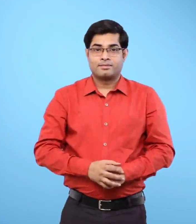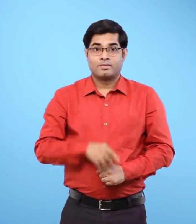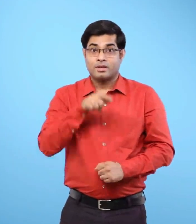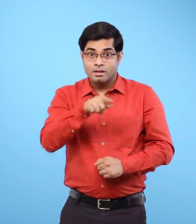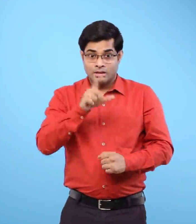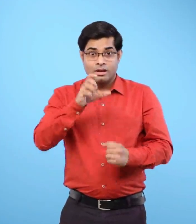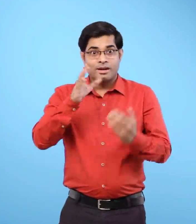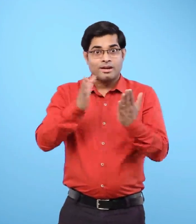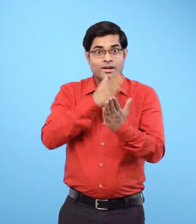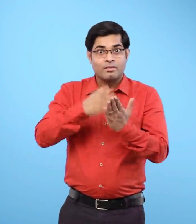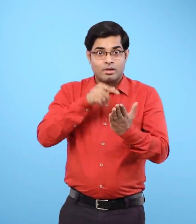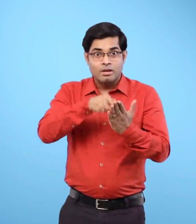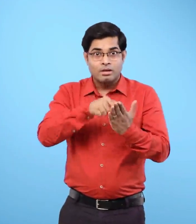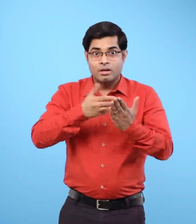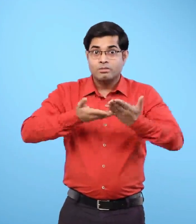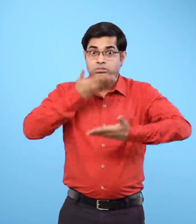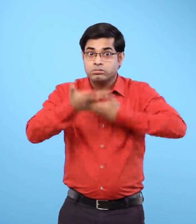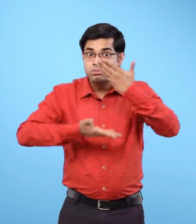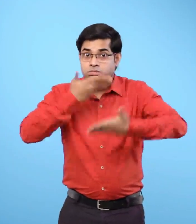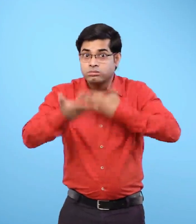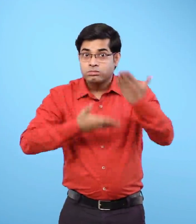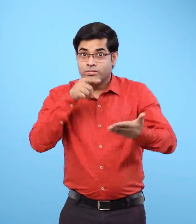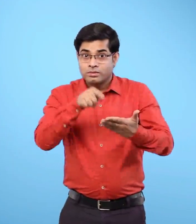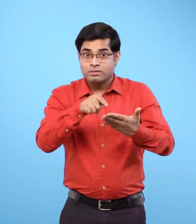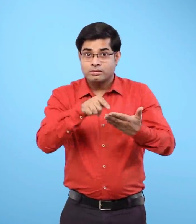While doing this chapter, the use of a calendar would be helpful.